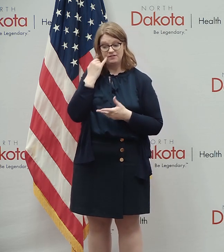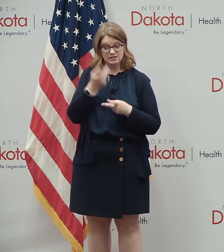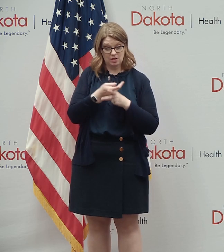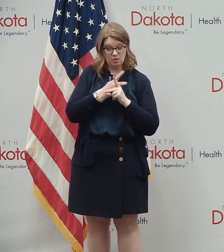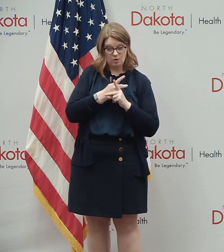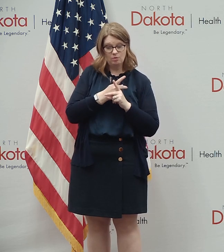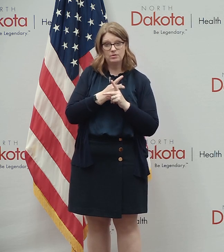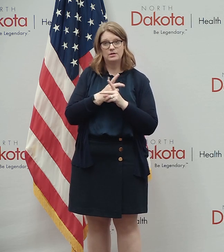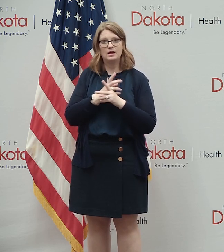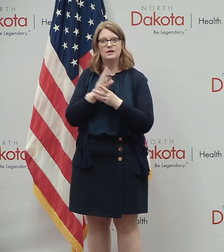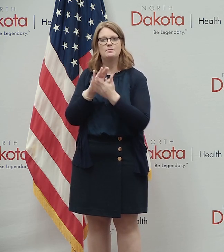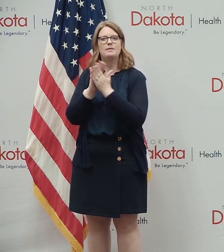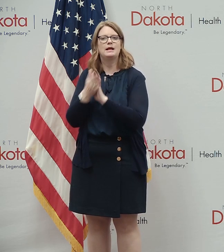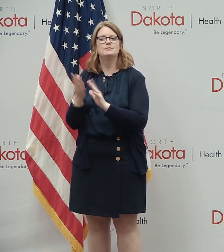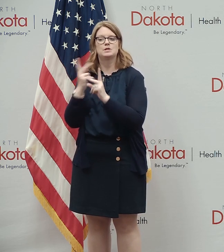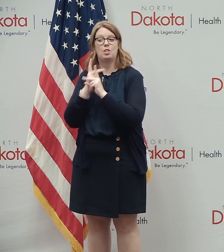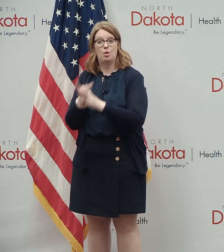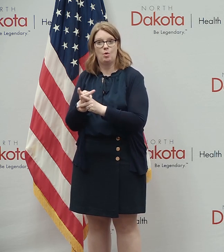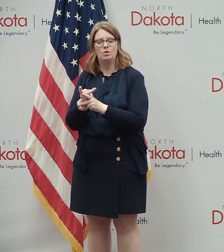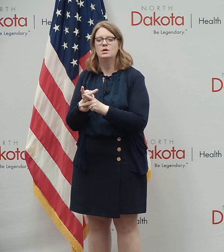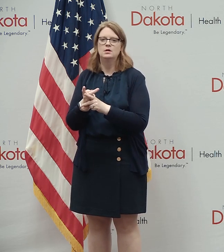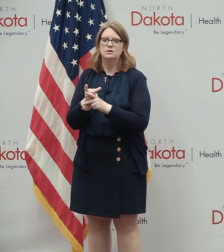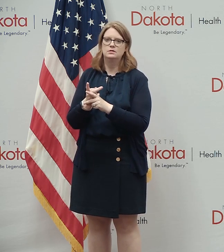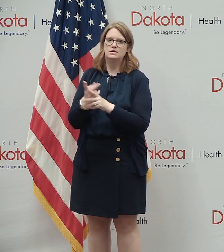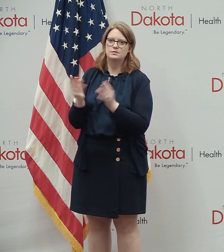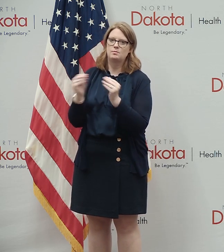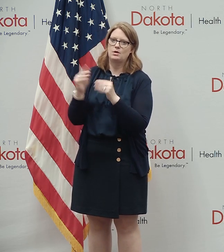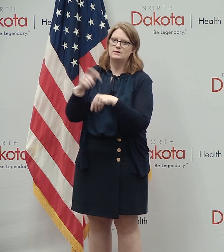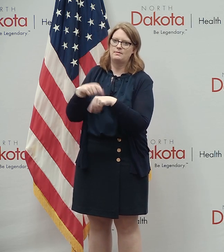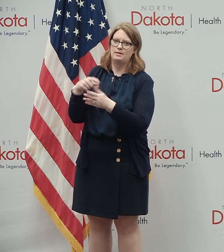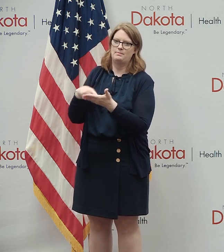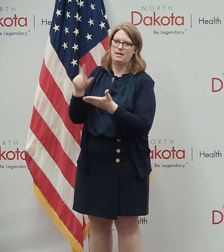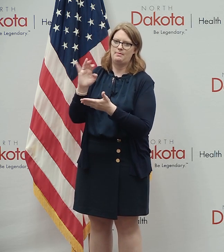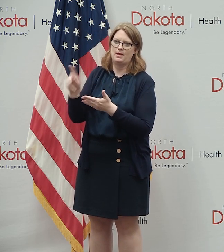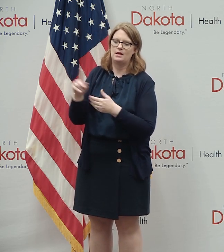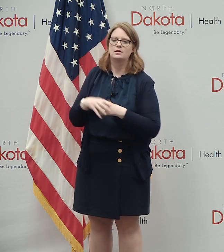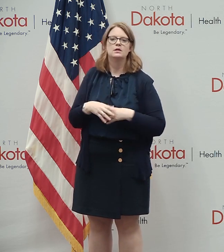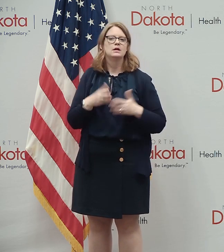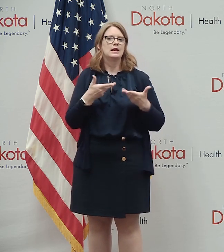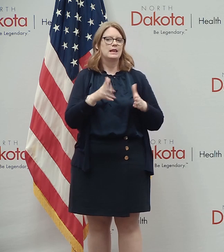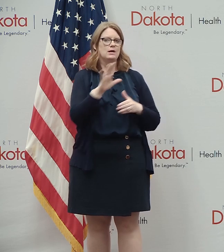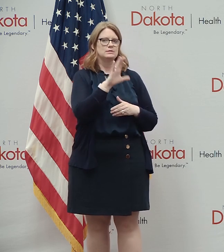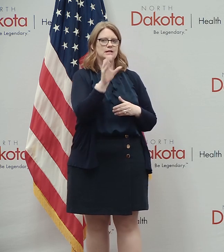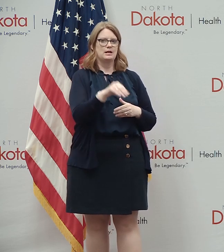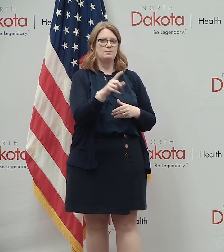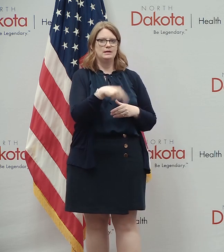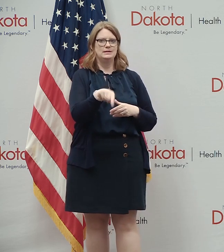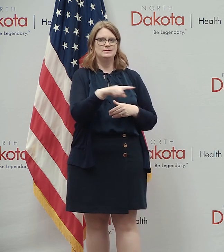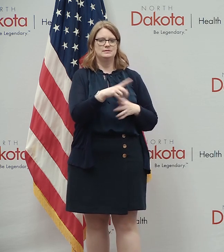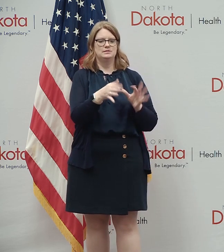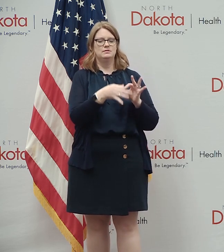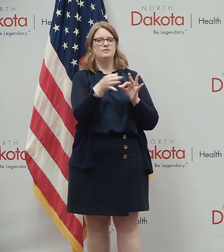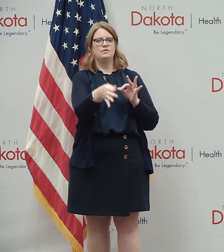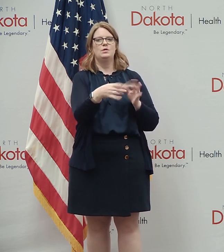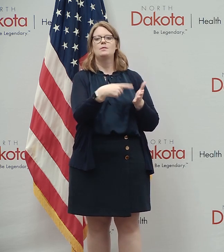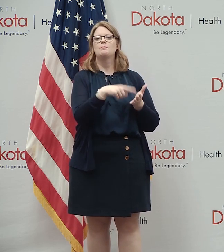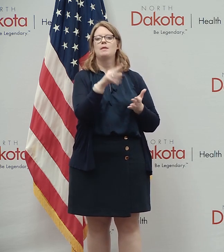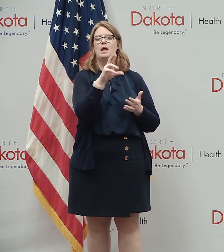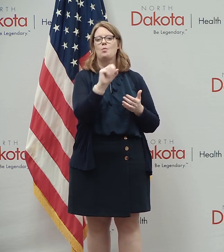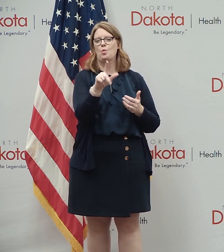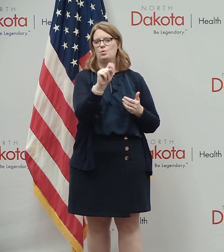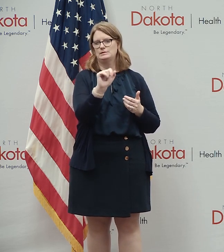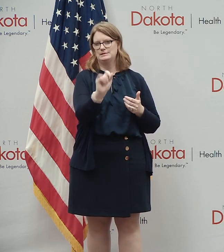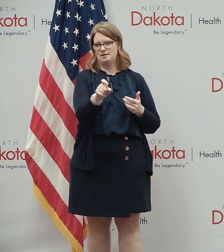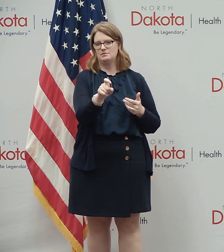recipients longer time to pay it back. And it also allows companies receiving loan forgiveness to defer payroll taxes in